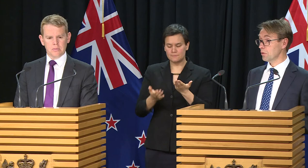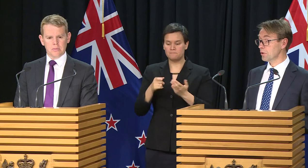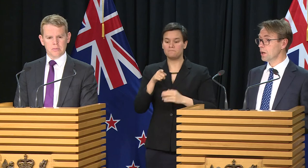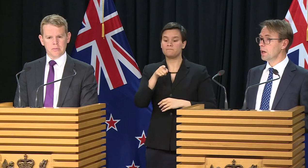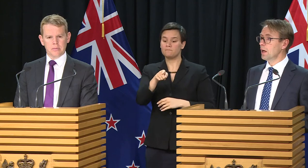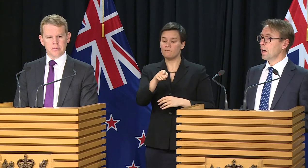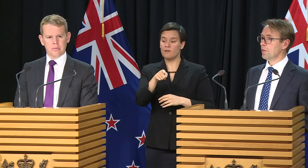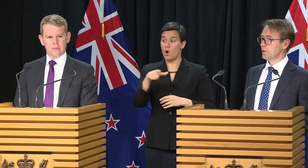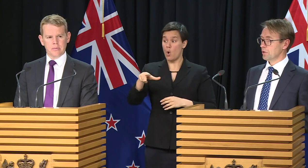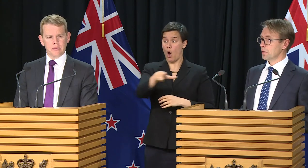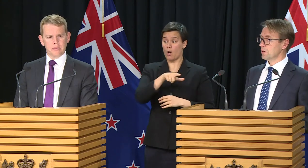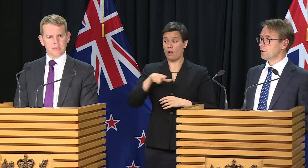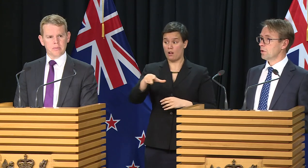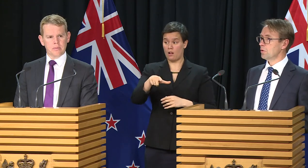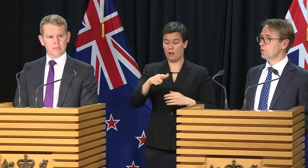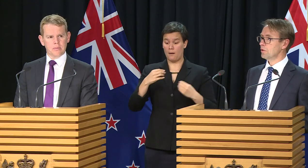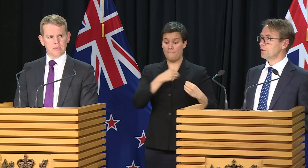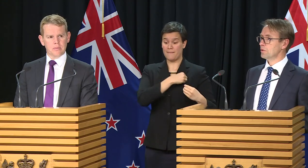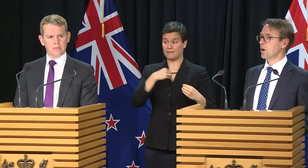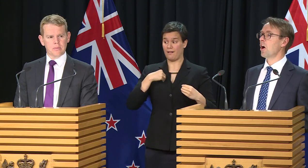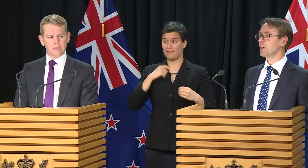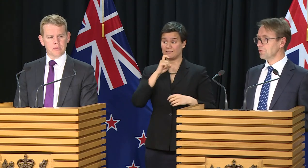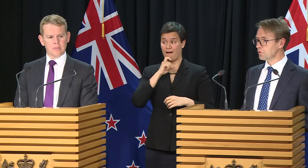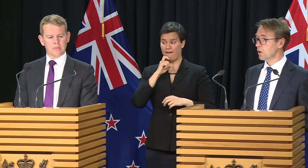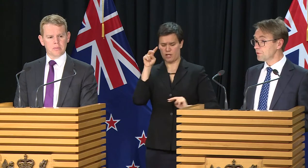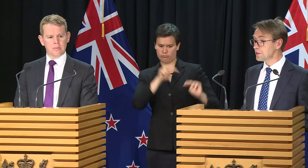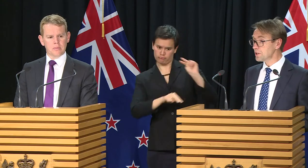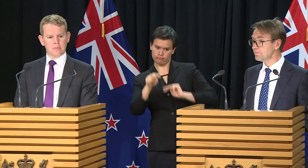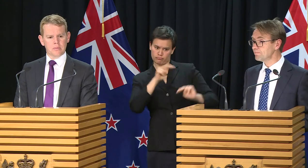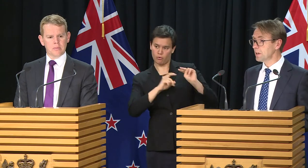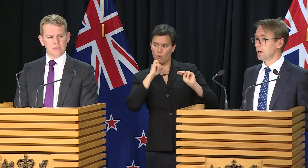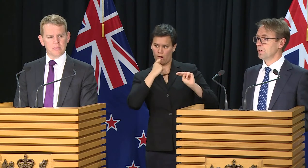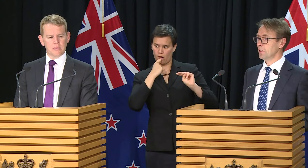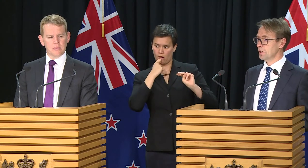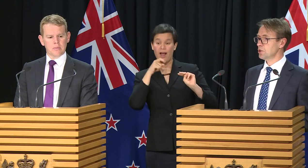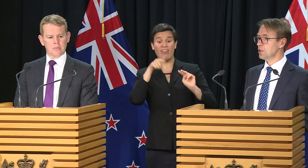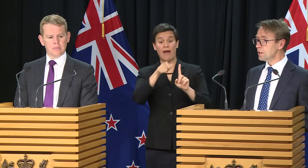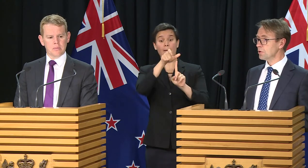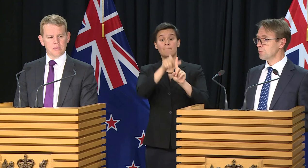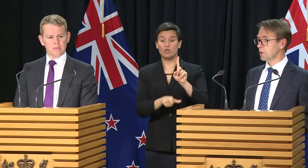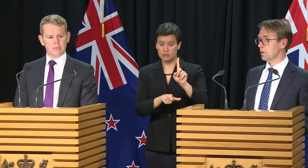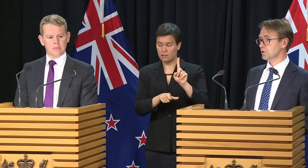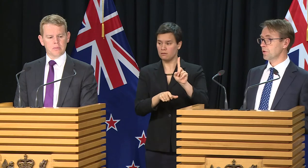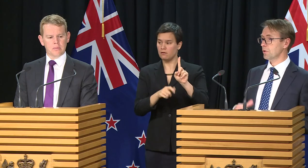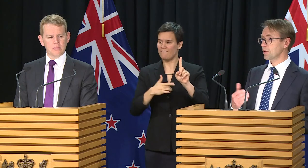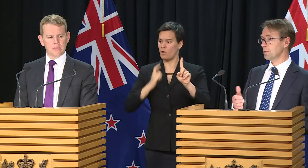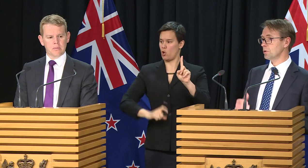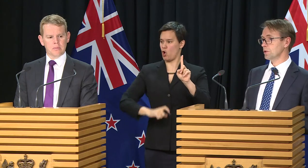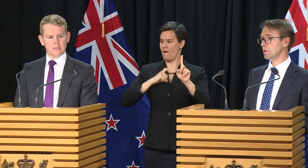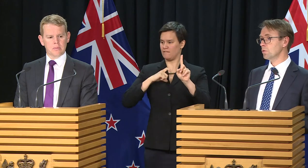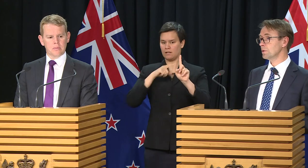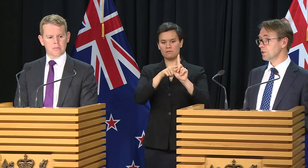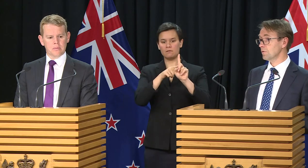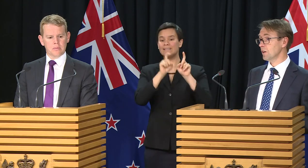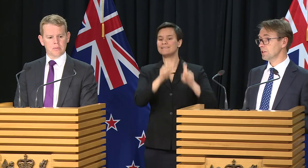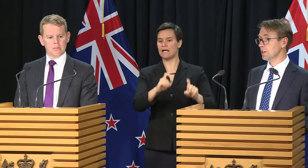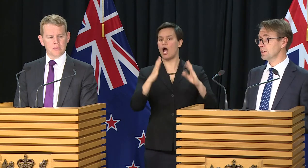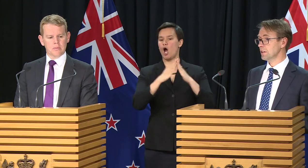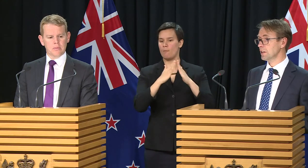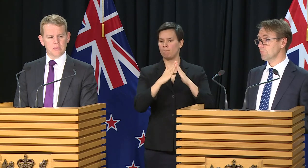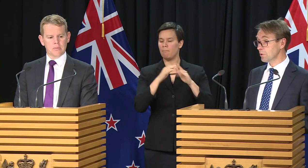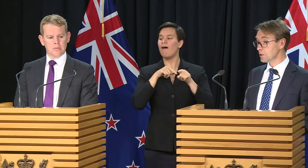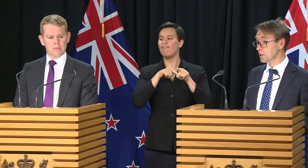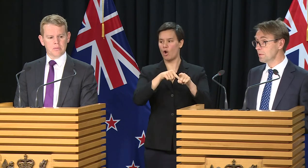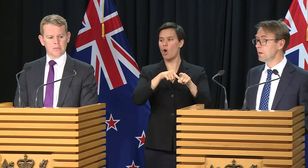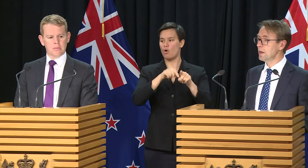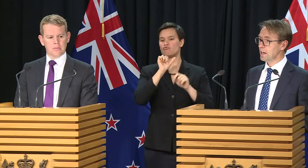officer of health. I think there is a high level of confidence that I share with the medical officer of health that the person will be